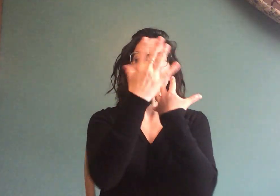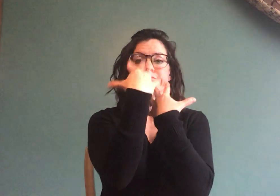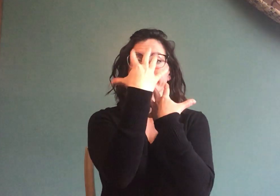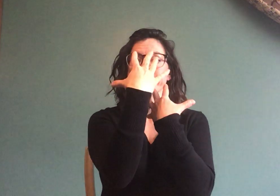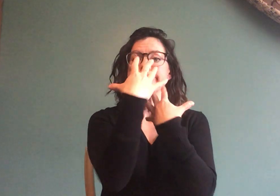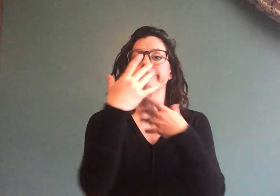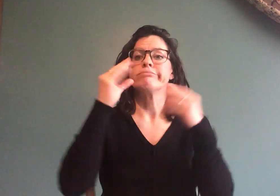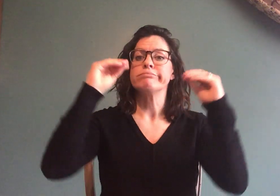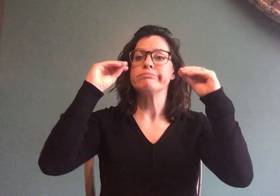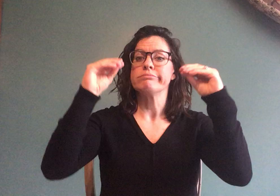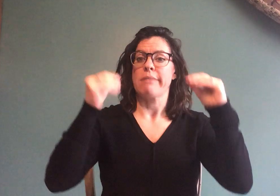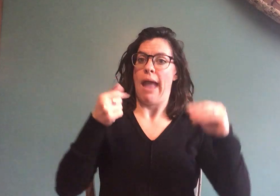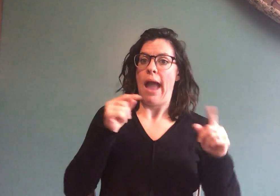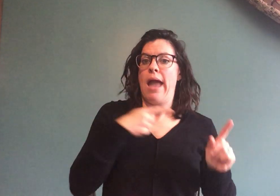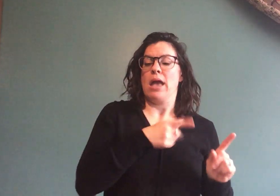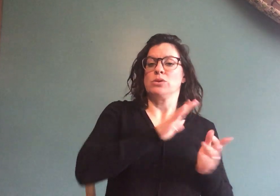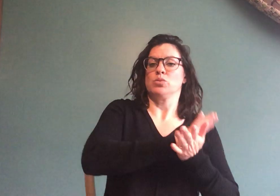something. Did he mention that to you?